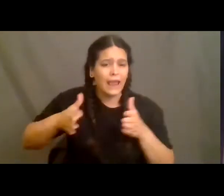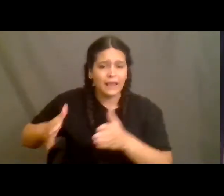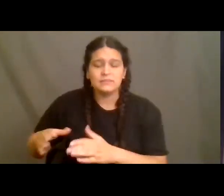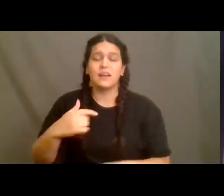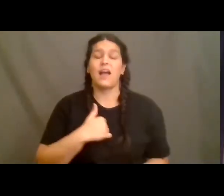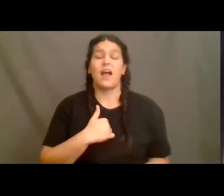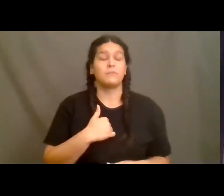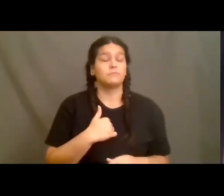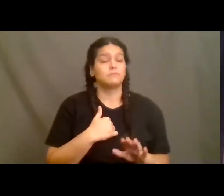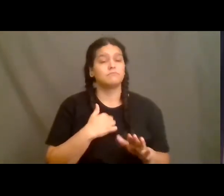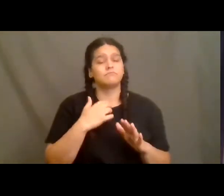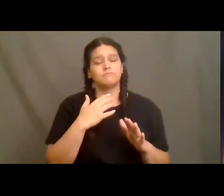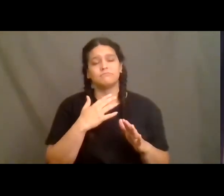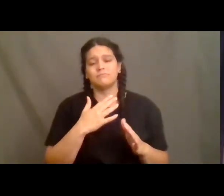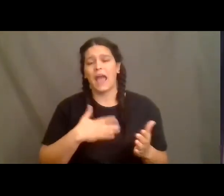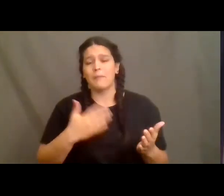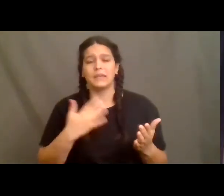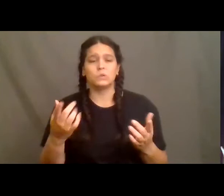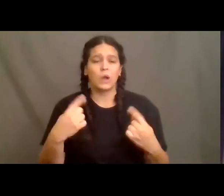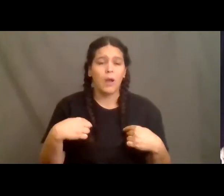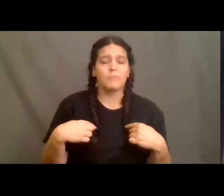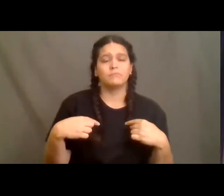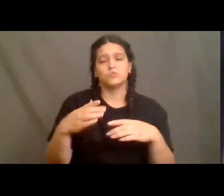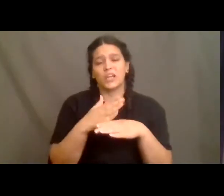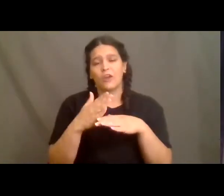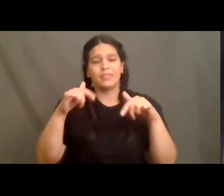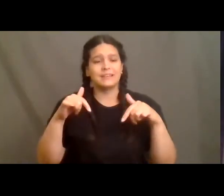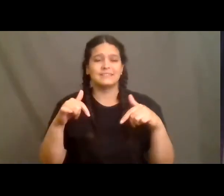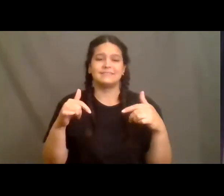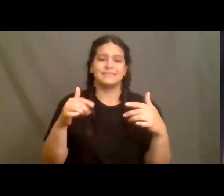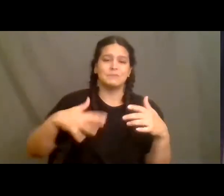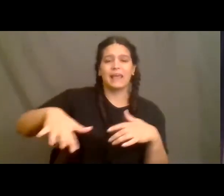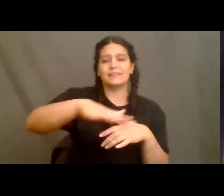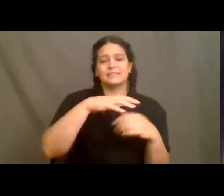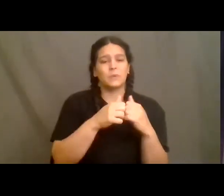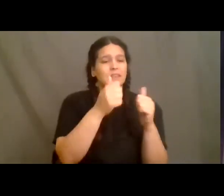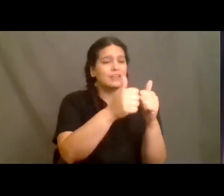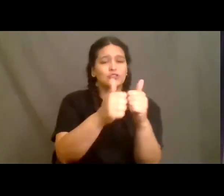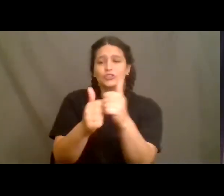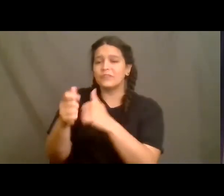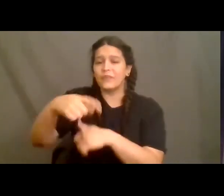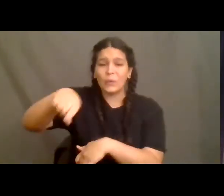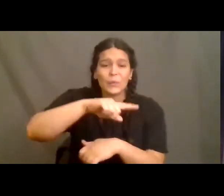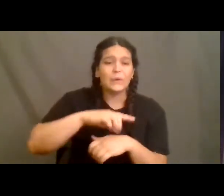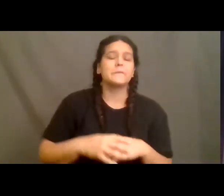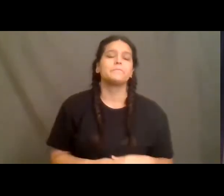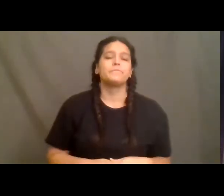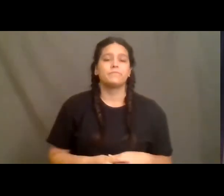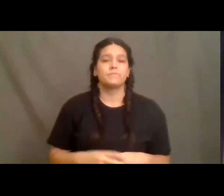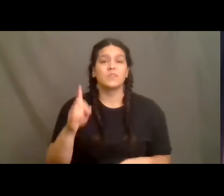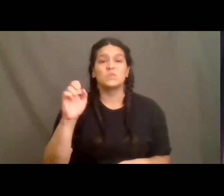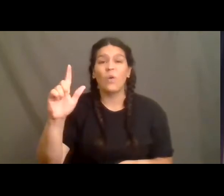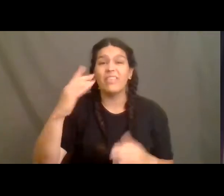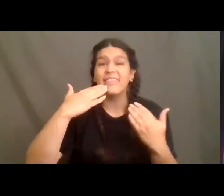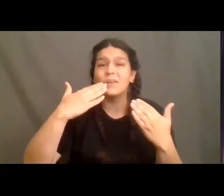really glad to be here with everyone, sharing this virtual space with each and every one of you. And Zoel, thank